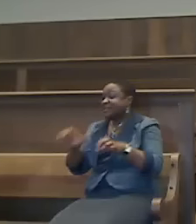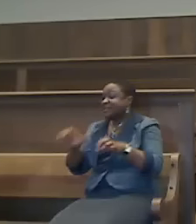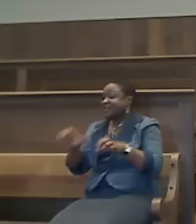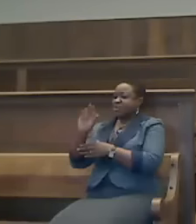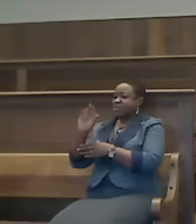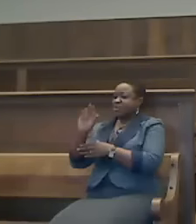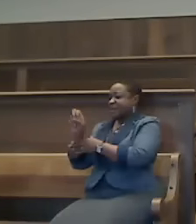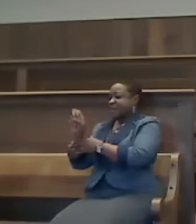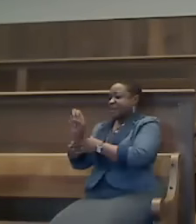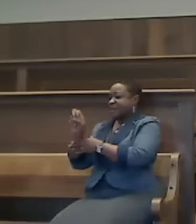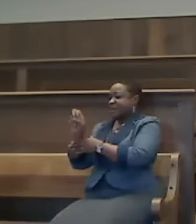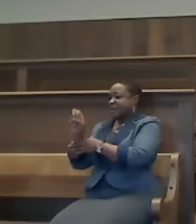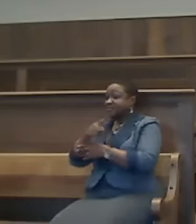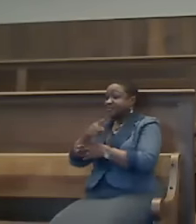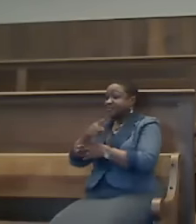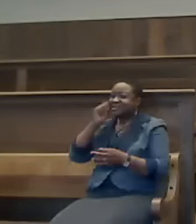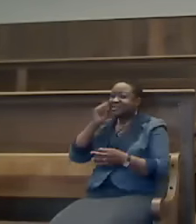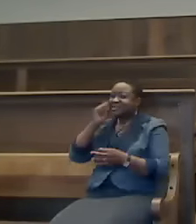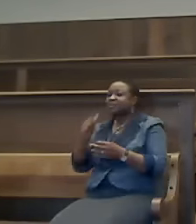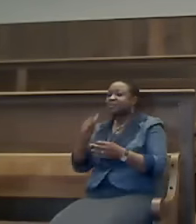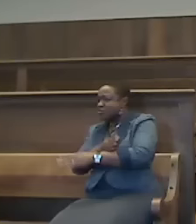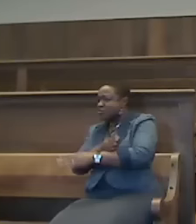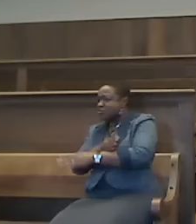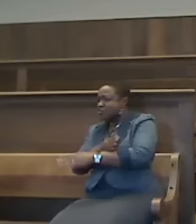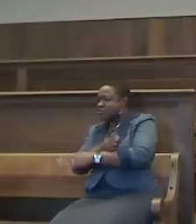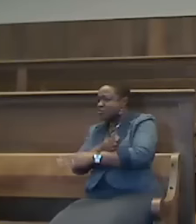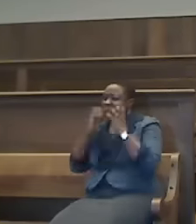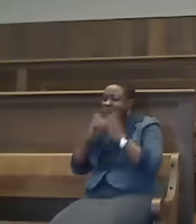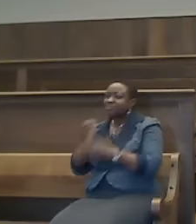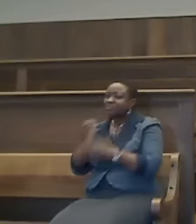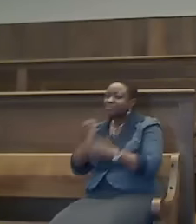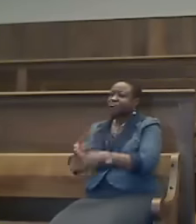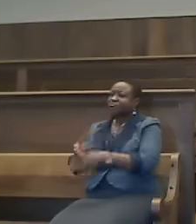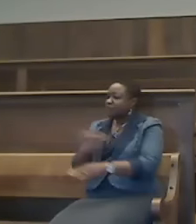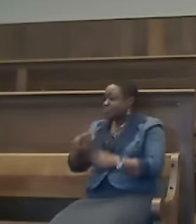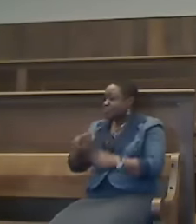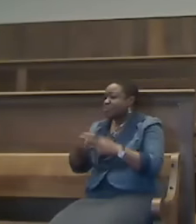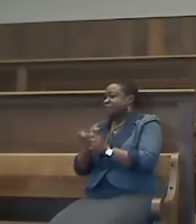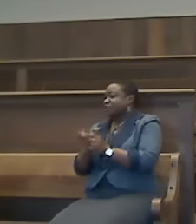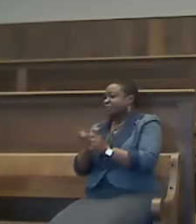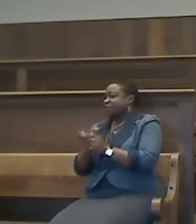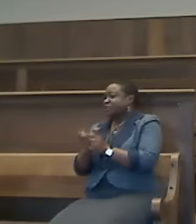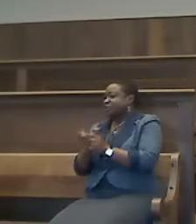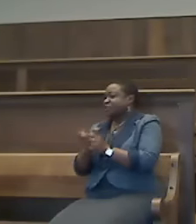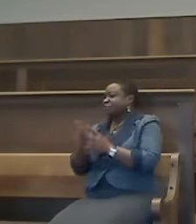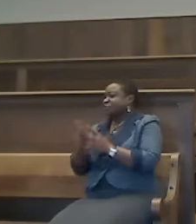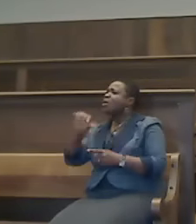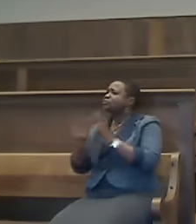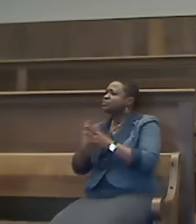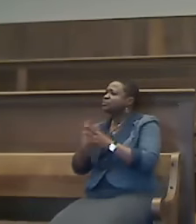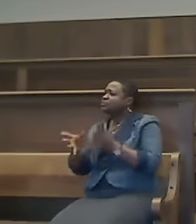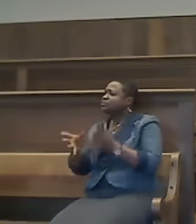acne improved when she switched to a complete non-GMO diet. All right? What are other symptoms?